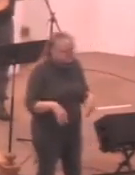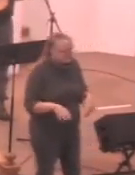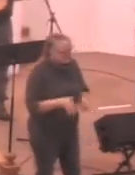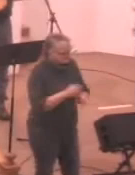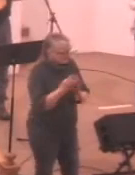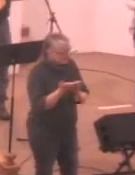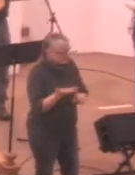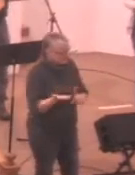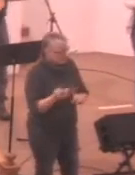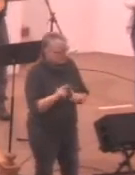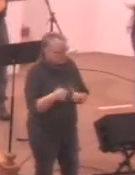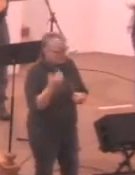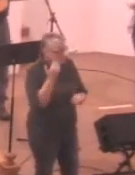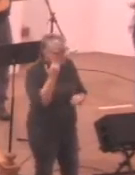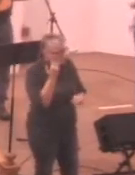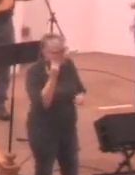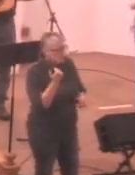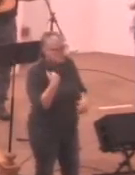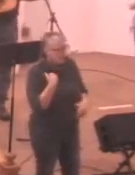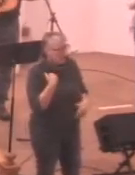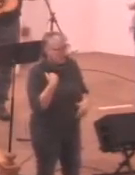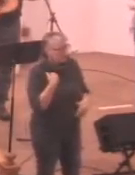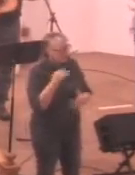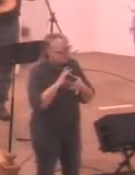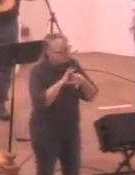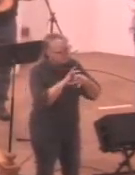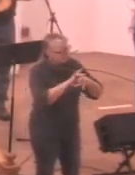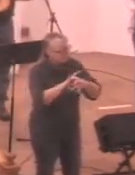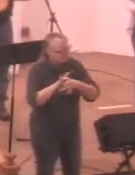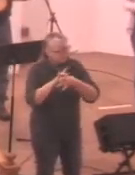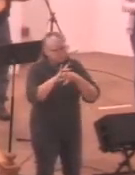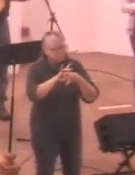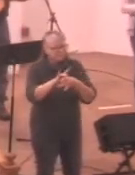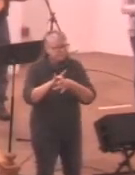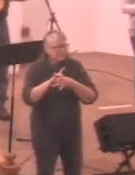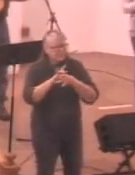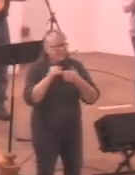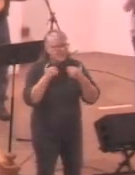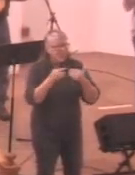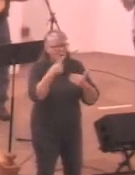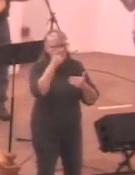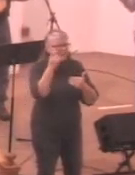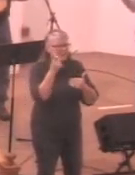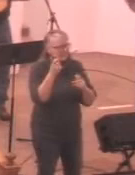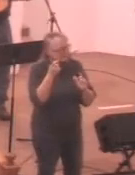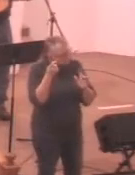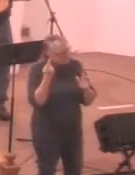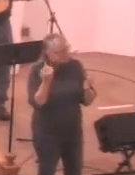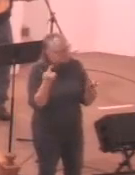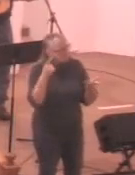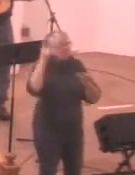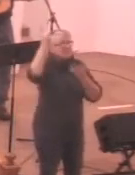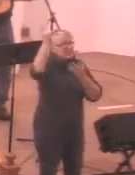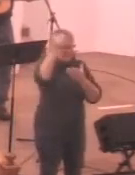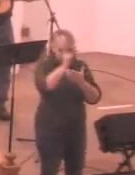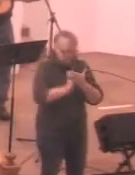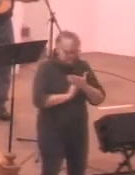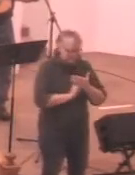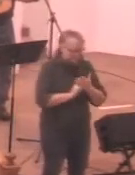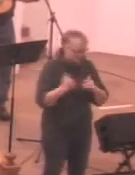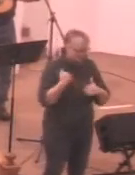In Christ, in the family of God. Amen? I love that. Amen. And as we sing this next